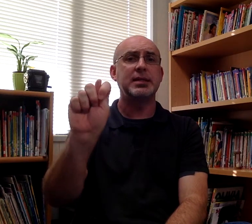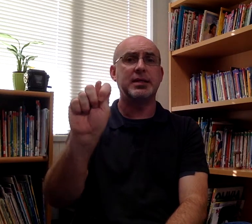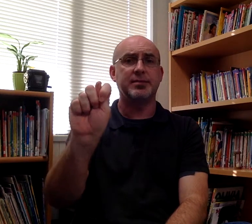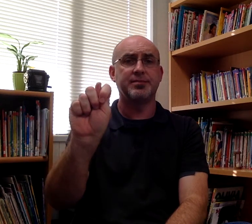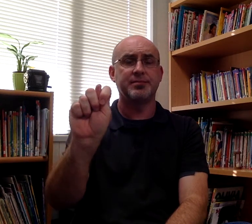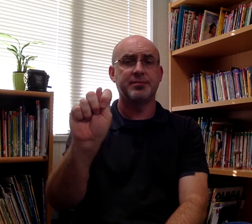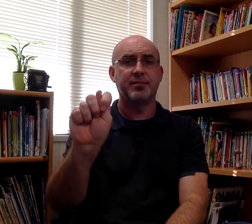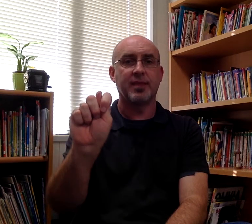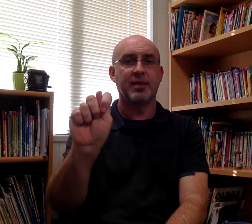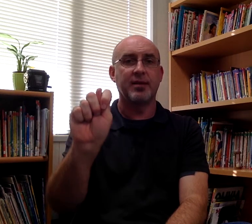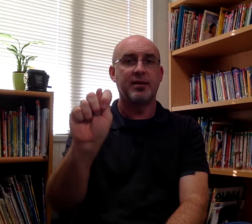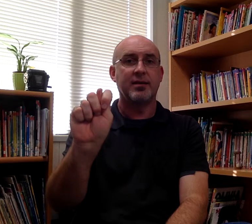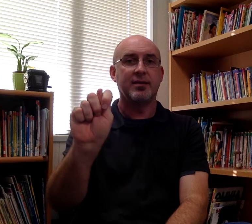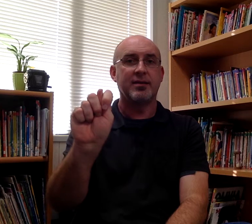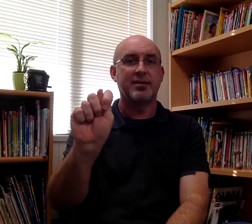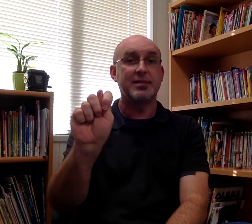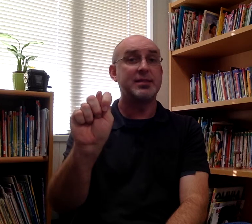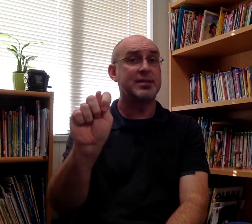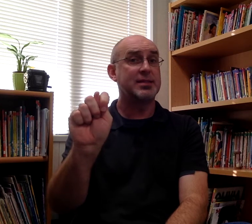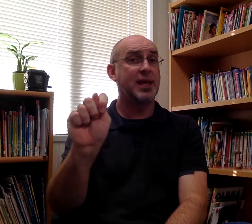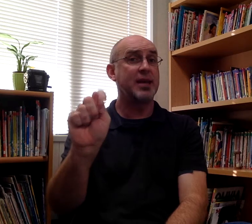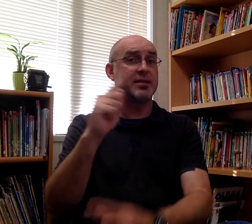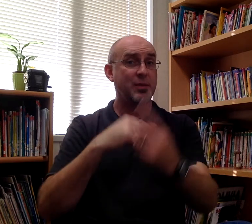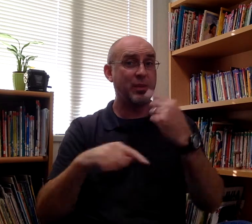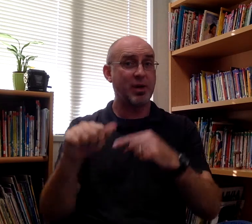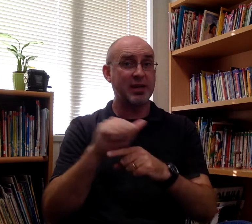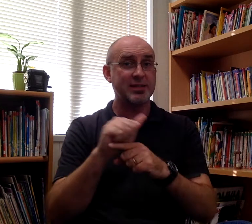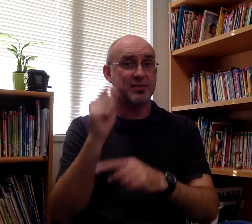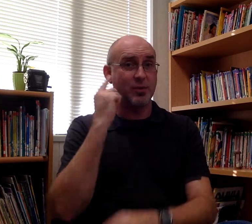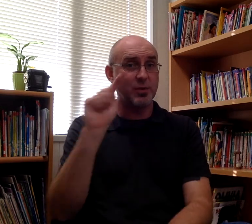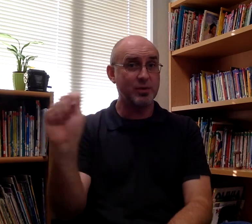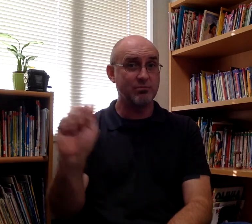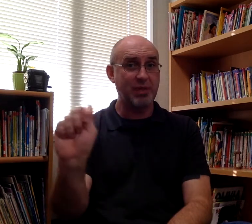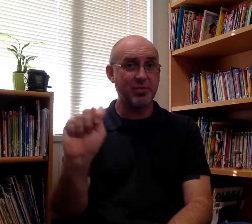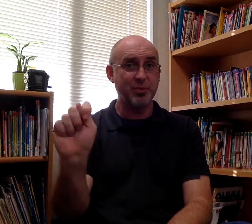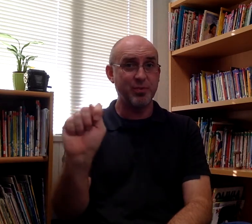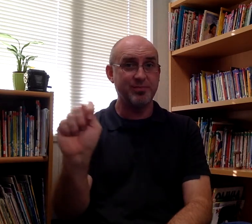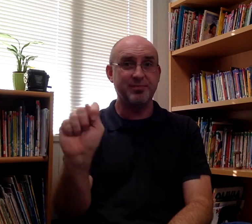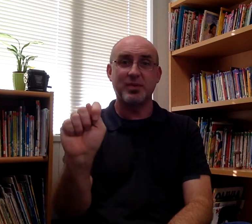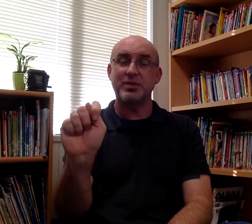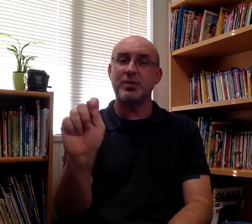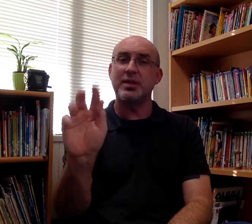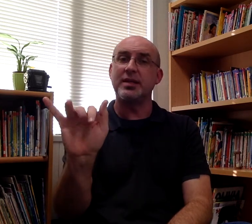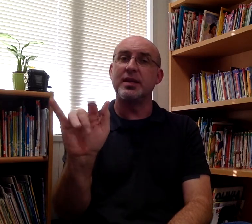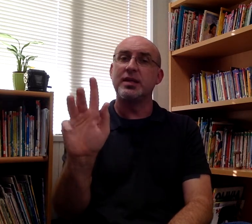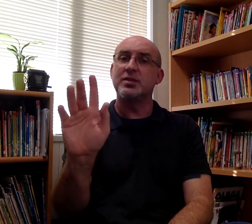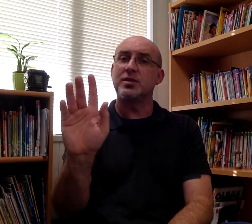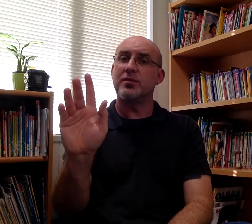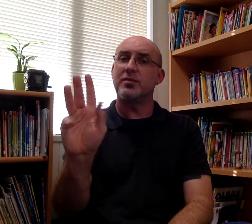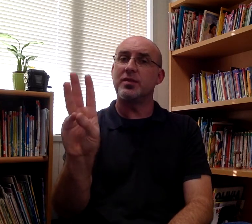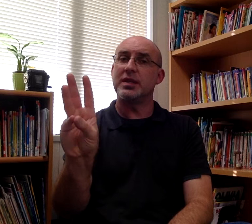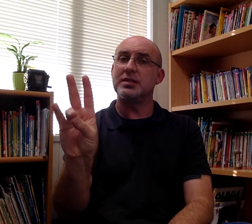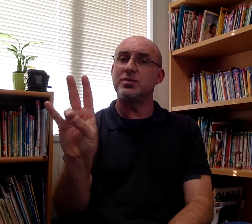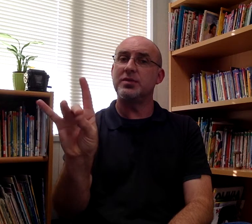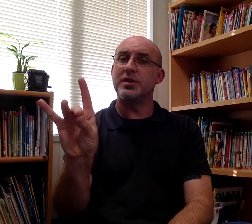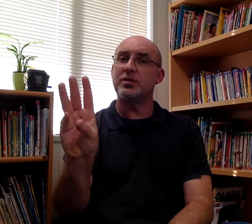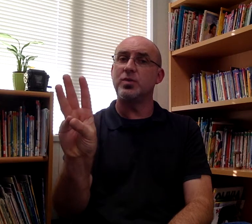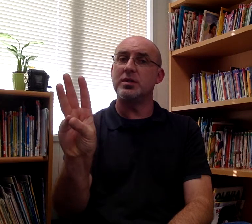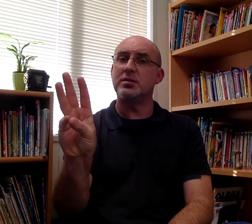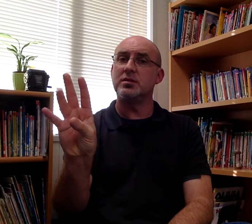T. This is the sign that we practice for bathroom or toilet. So you have these three fingers, 1,